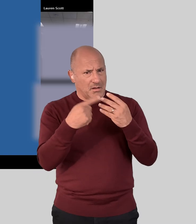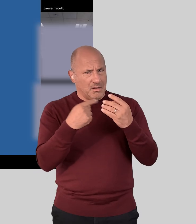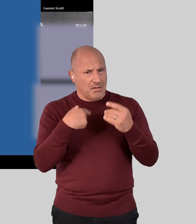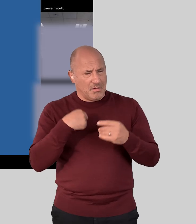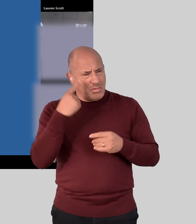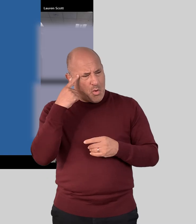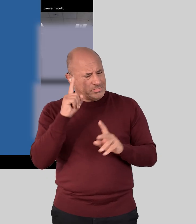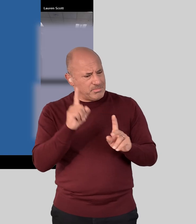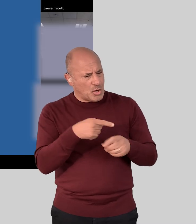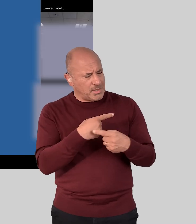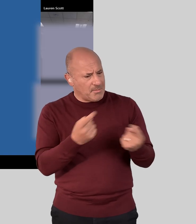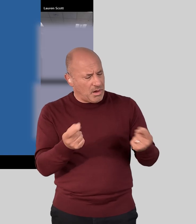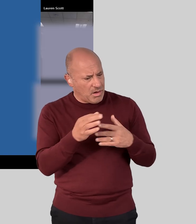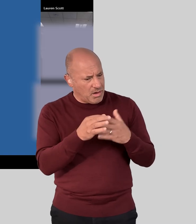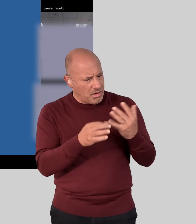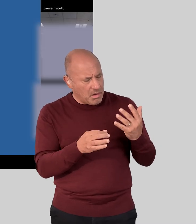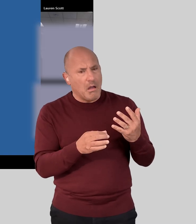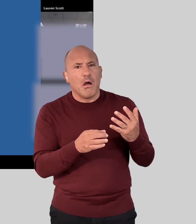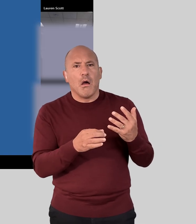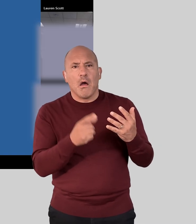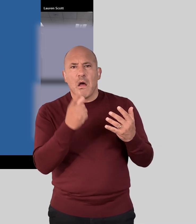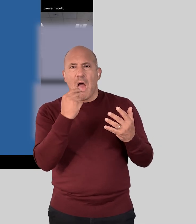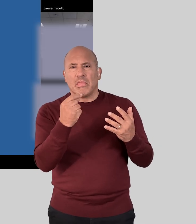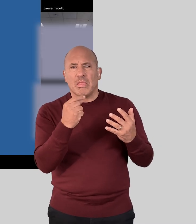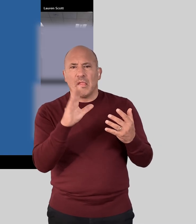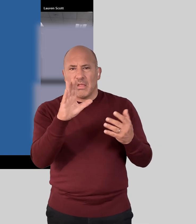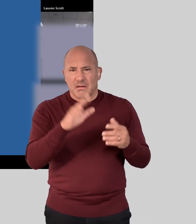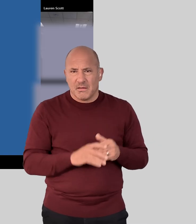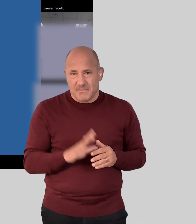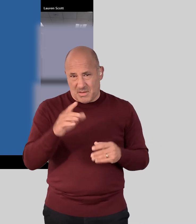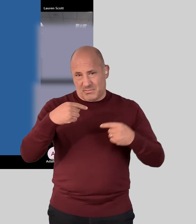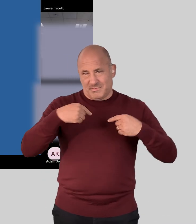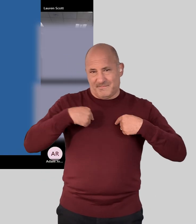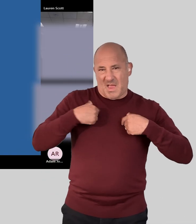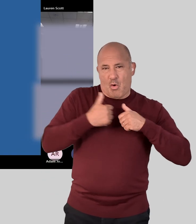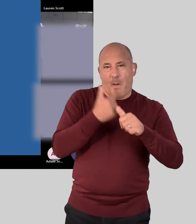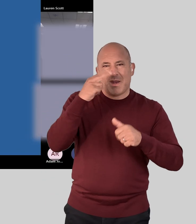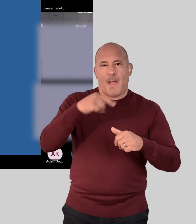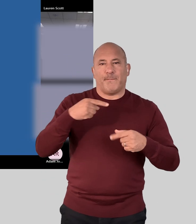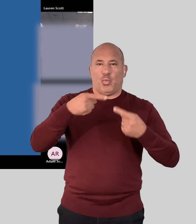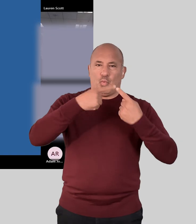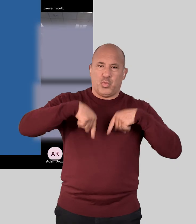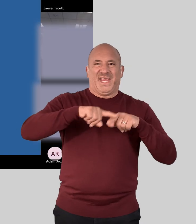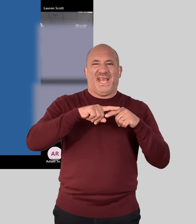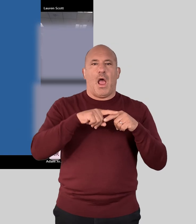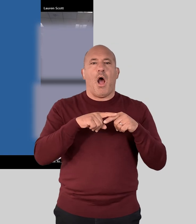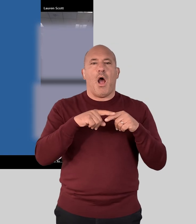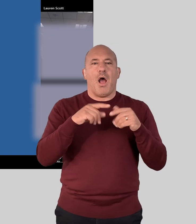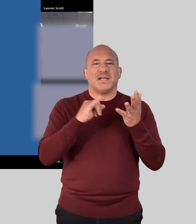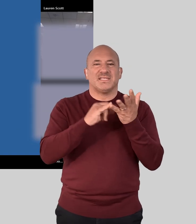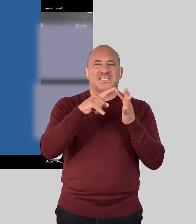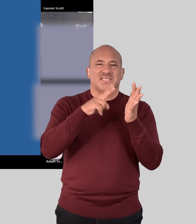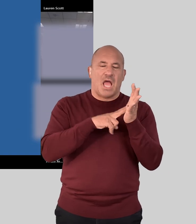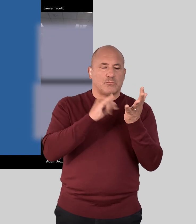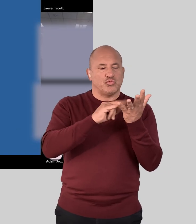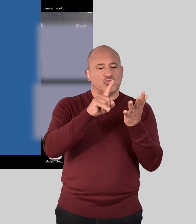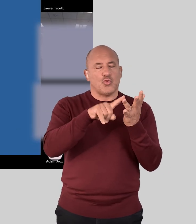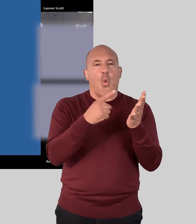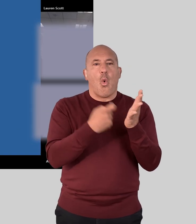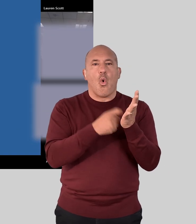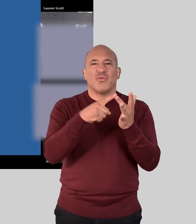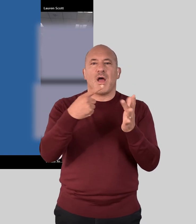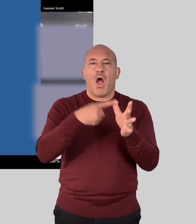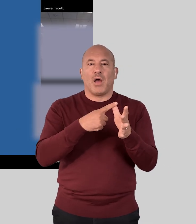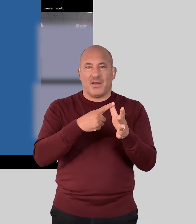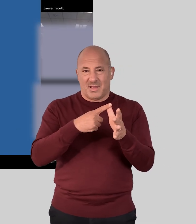for all of these reasons, that I didn't think it would be possible. However, through We Are Sensoria, which is my company, like we've been building